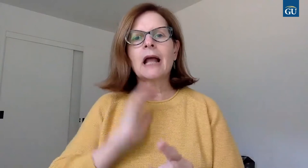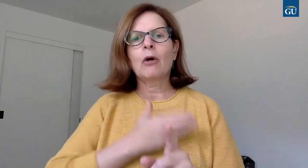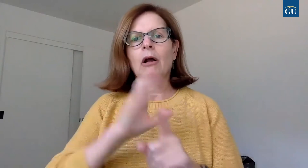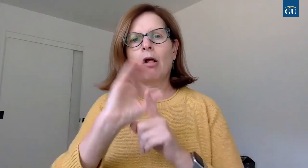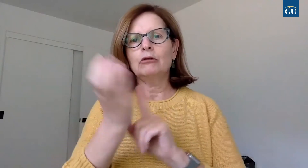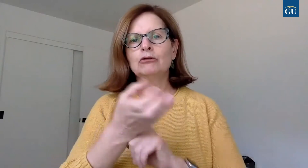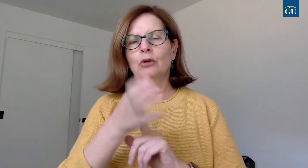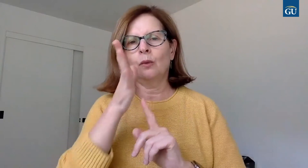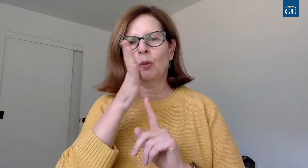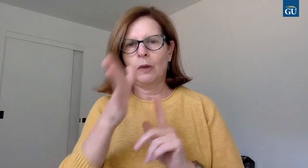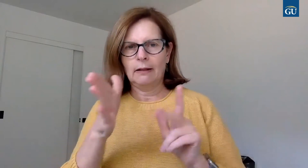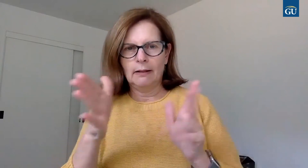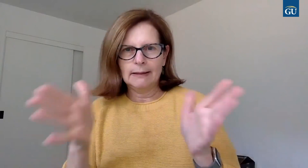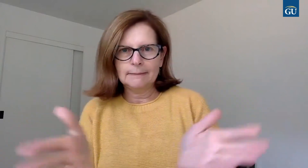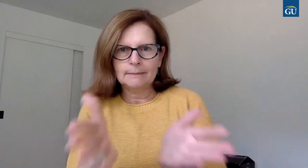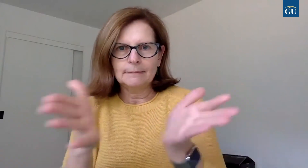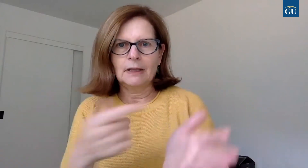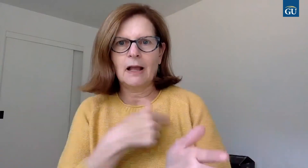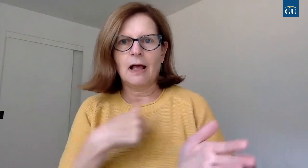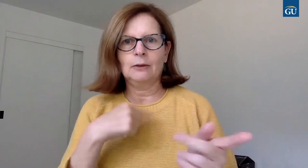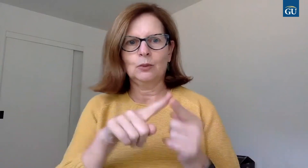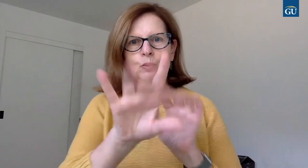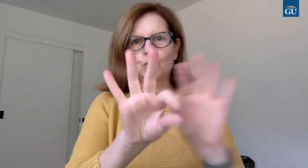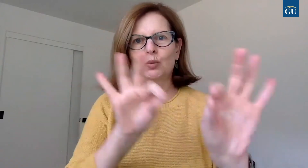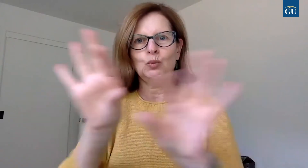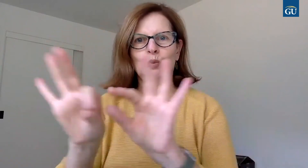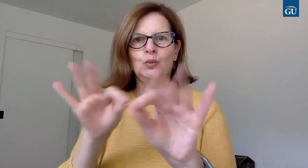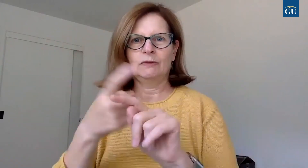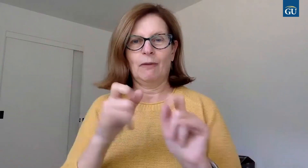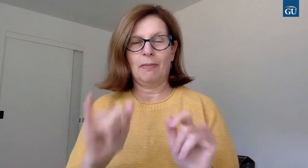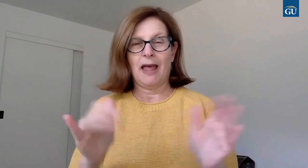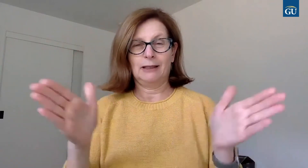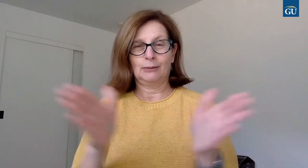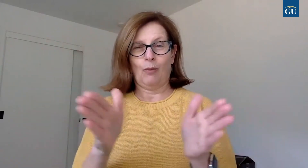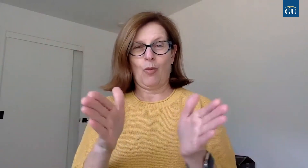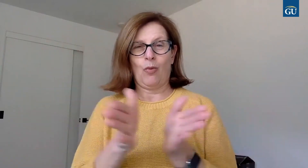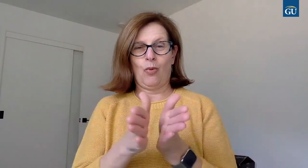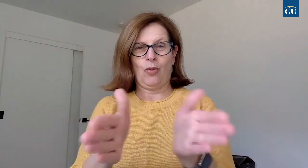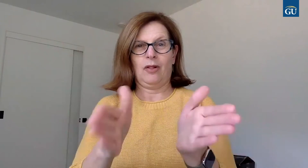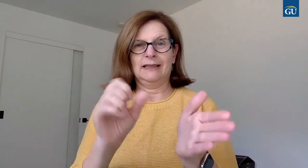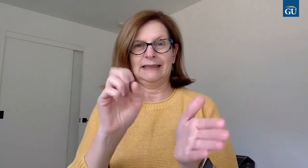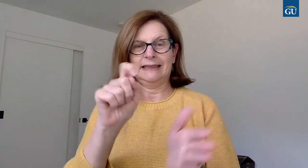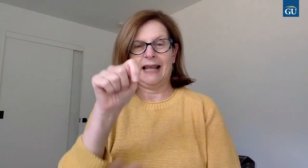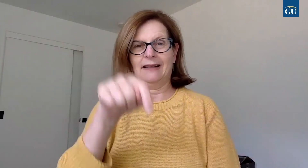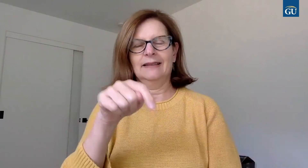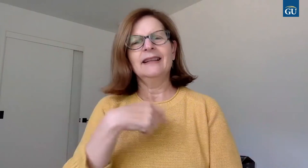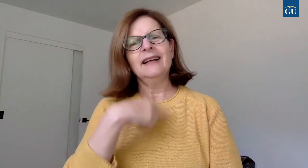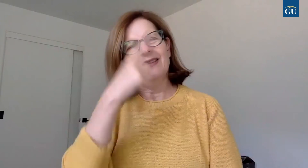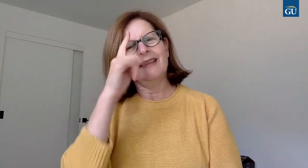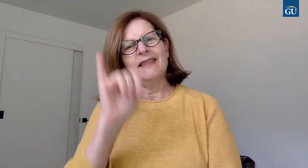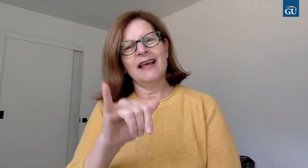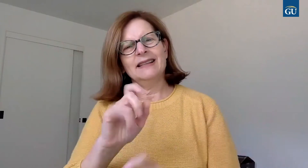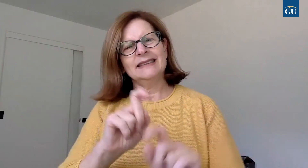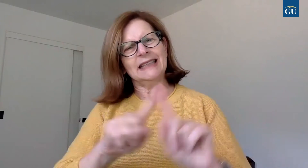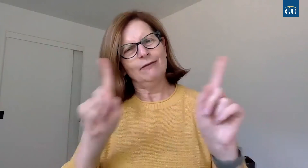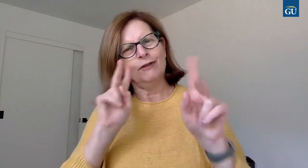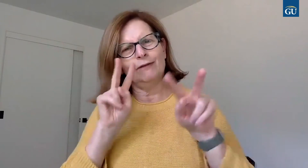However, our culture encourages us to choose modalities from a small set. That's a different way of looking